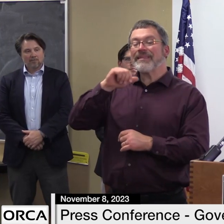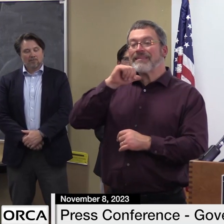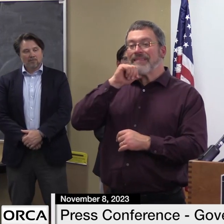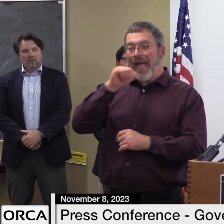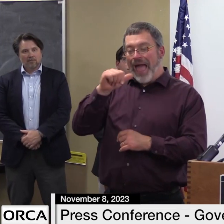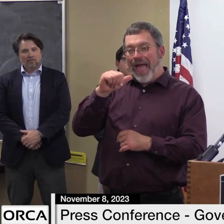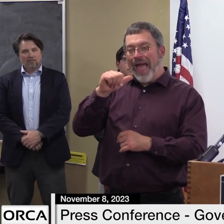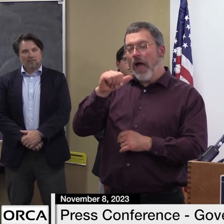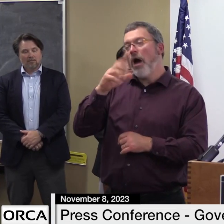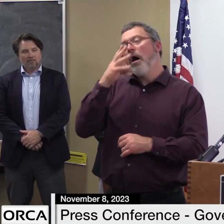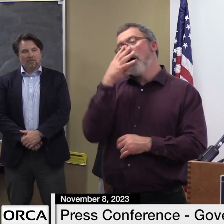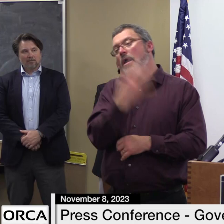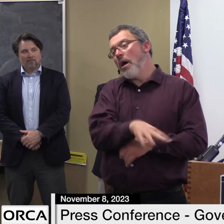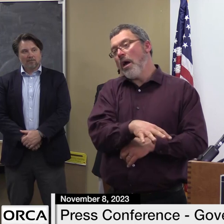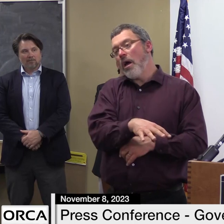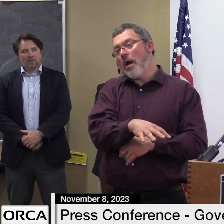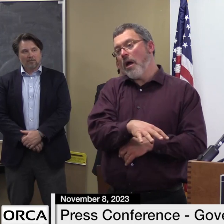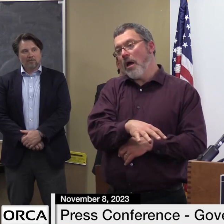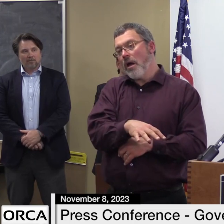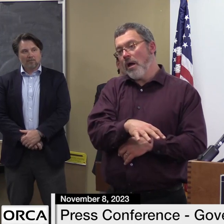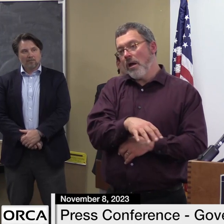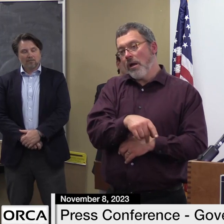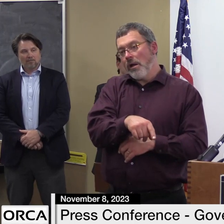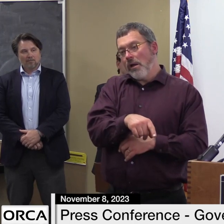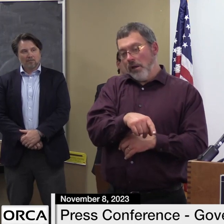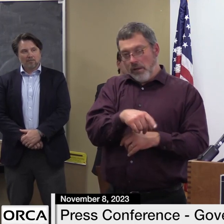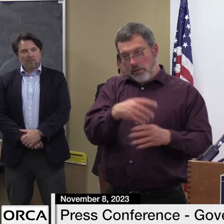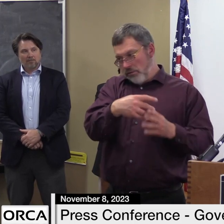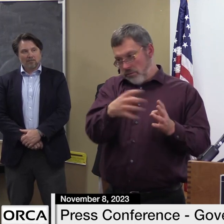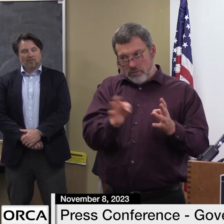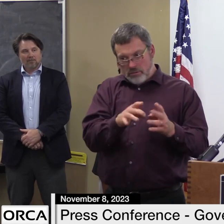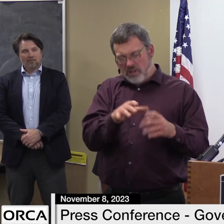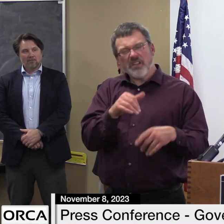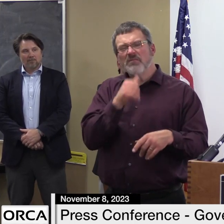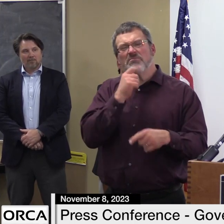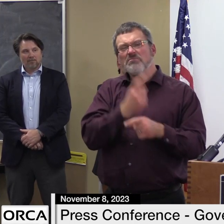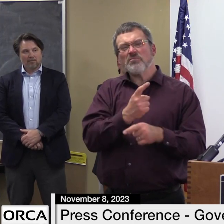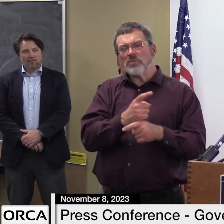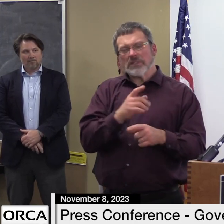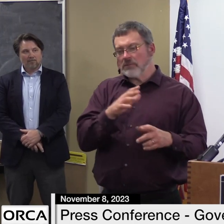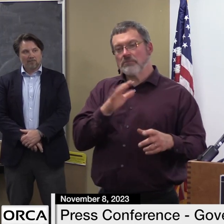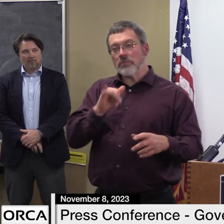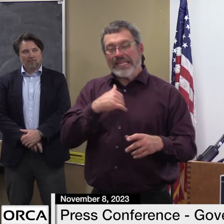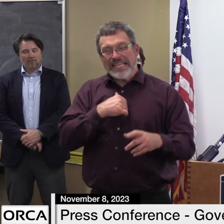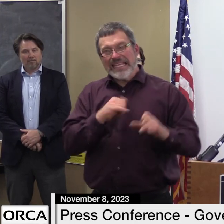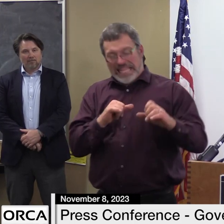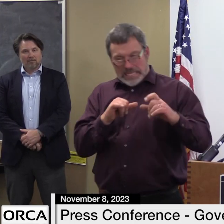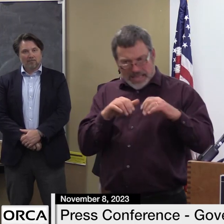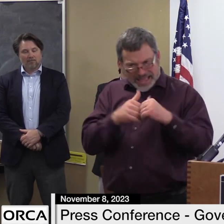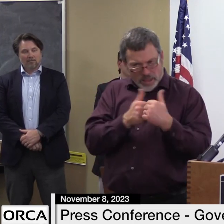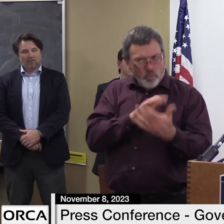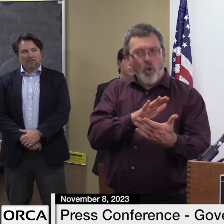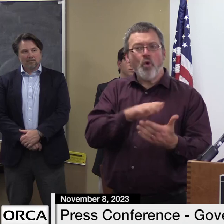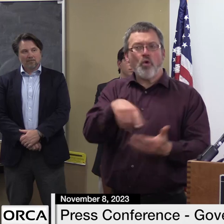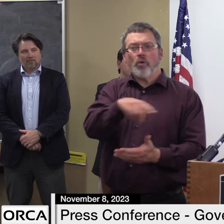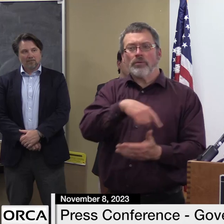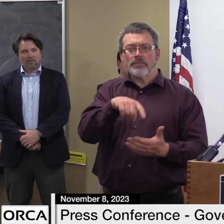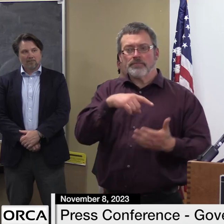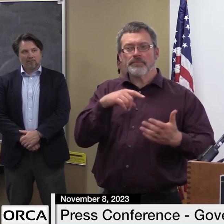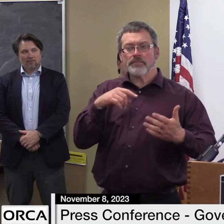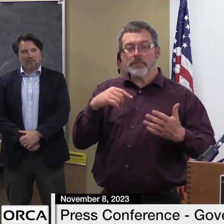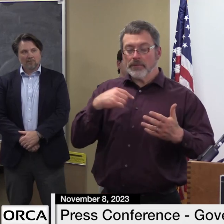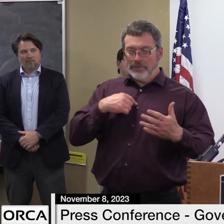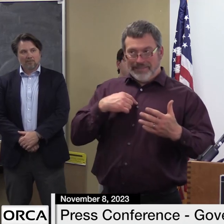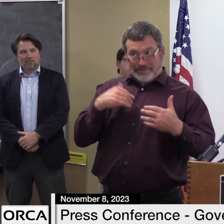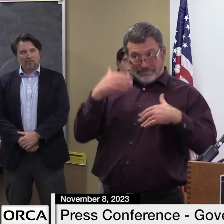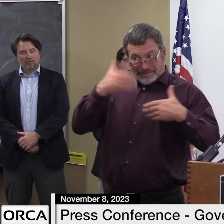appropriate in some of those settings. But there are other ways to deal with that, and I don't think we put out any plan at this point about